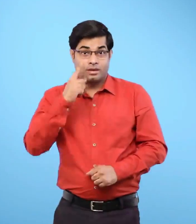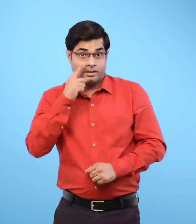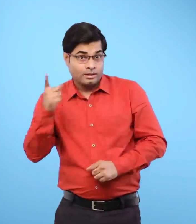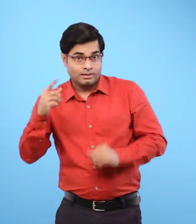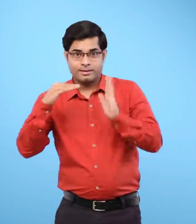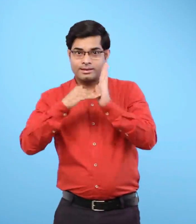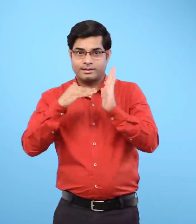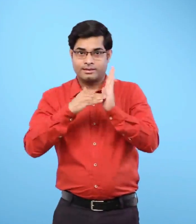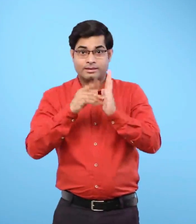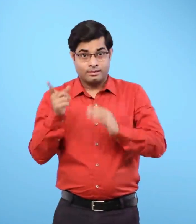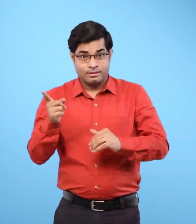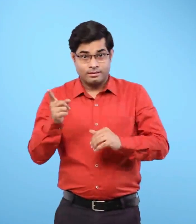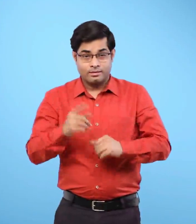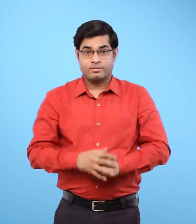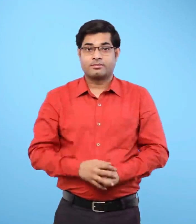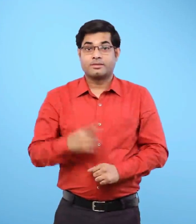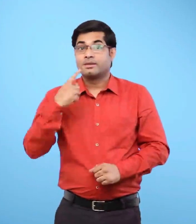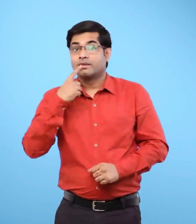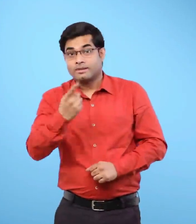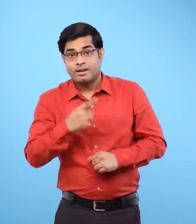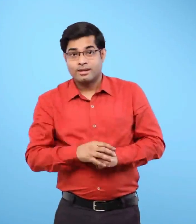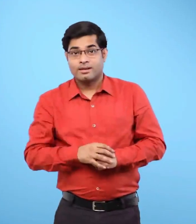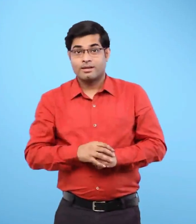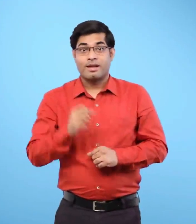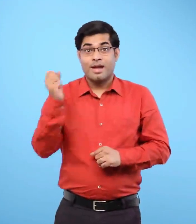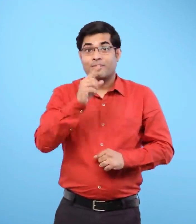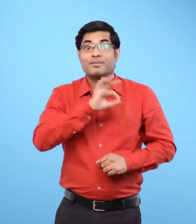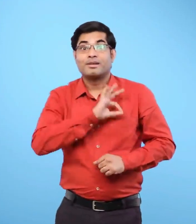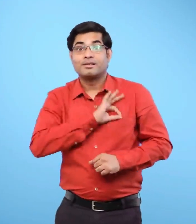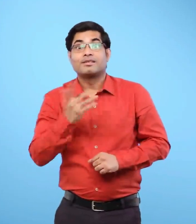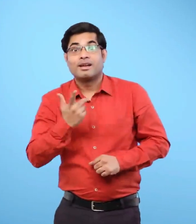Zeba says, I like July and August.